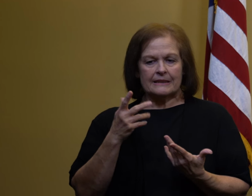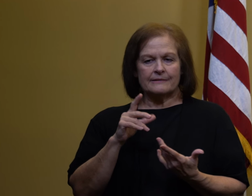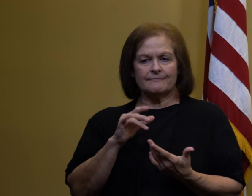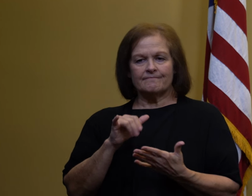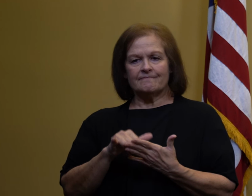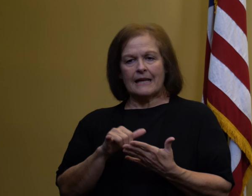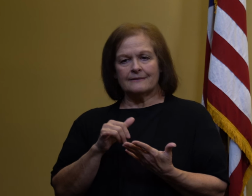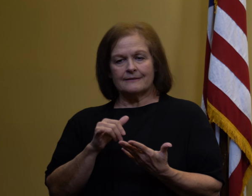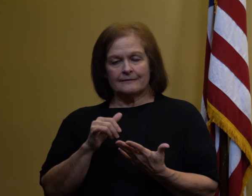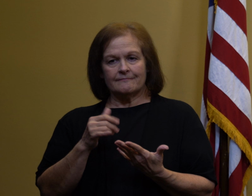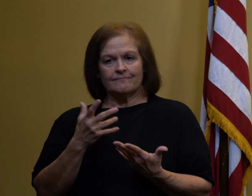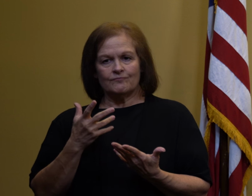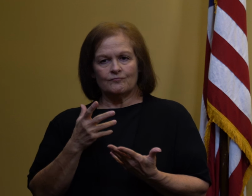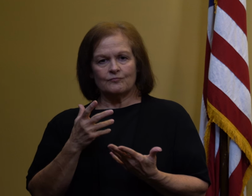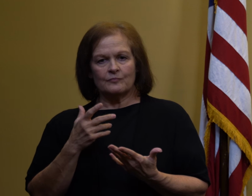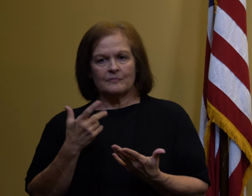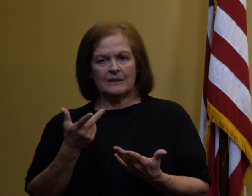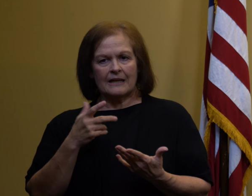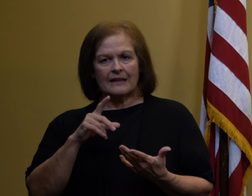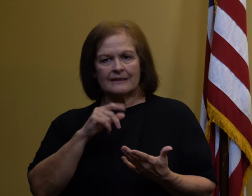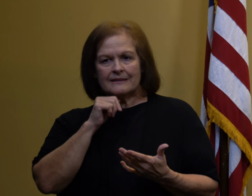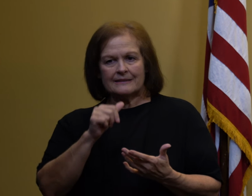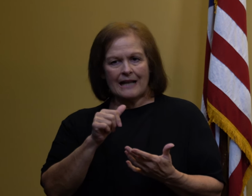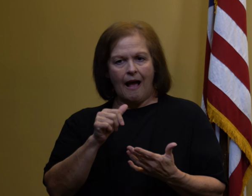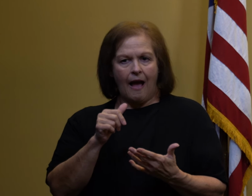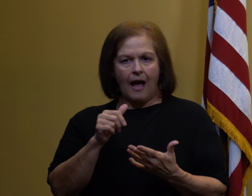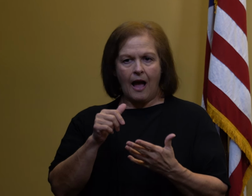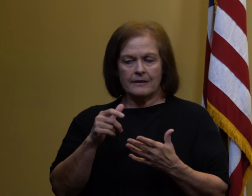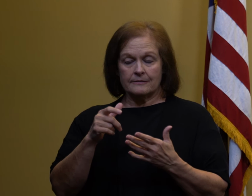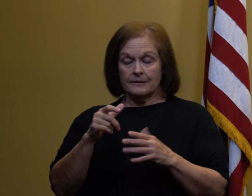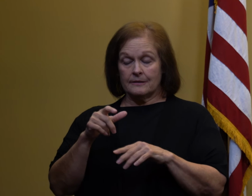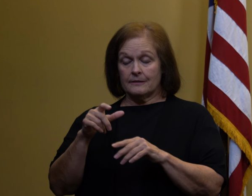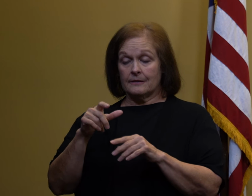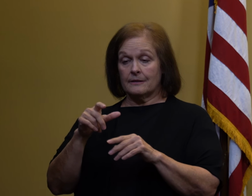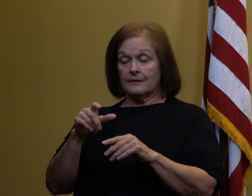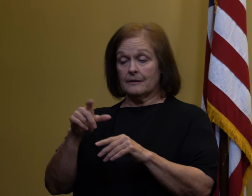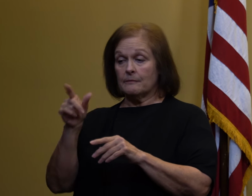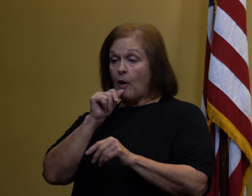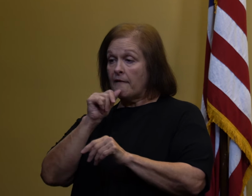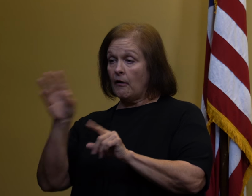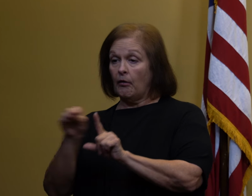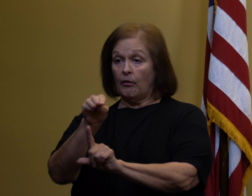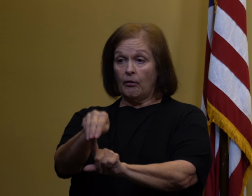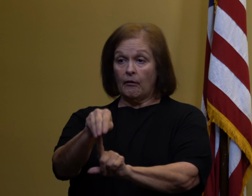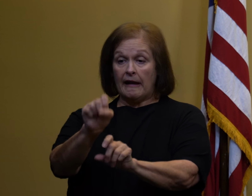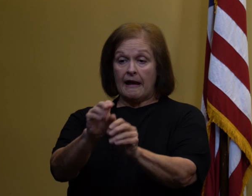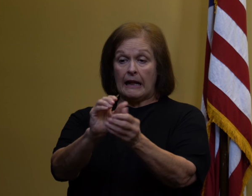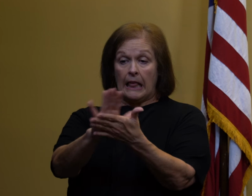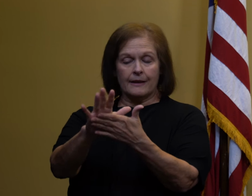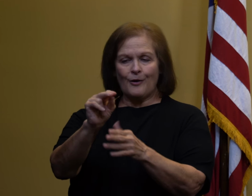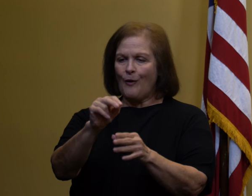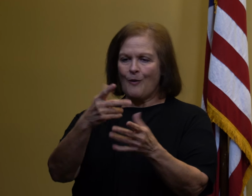a little storage area to paint. It's all open to the public. And so with the graffiti